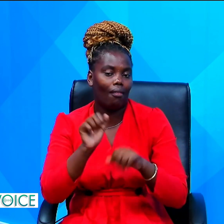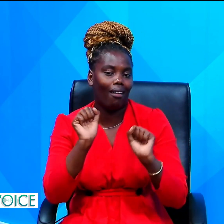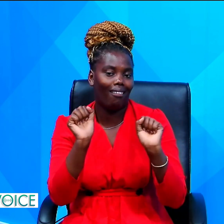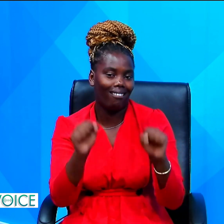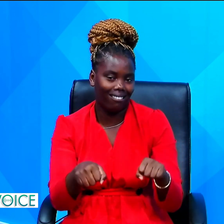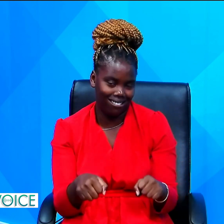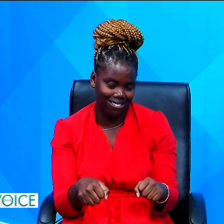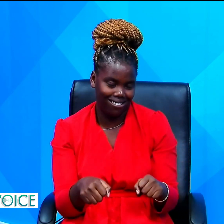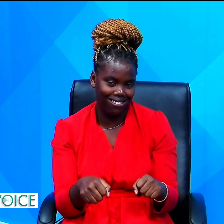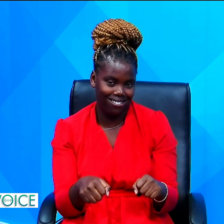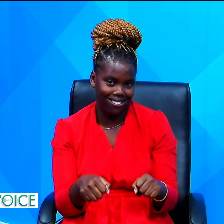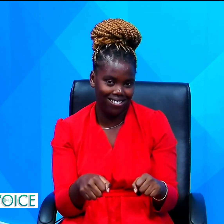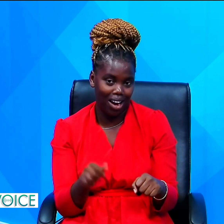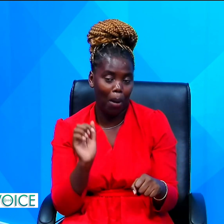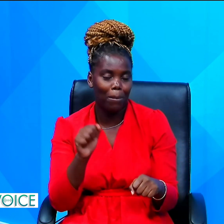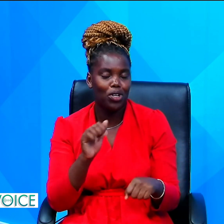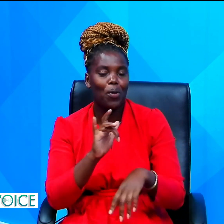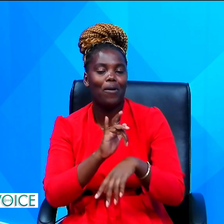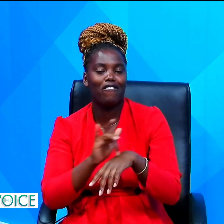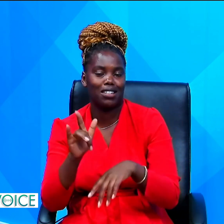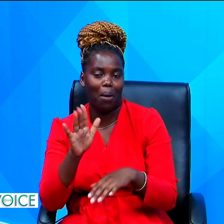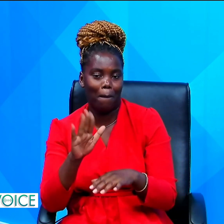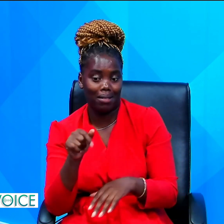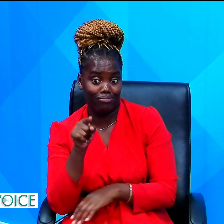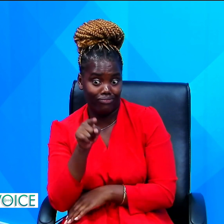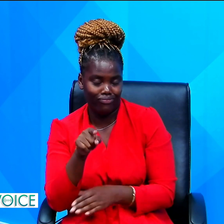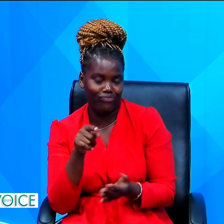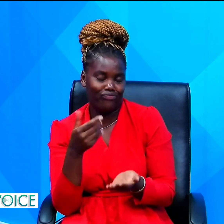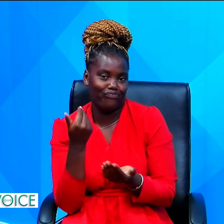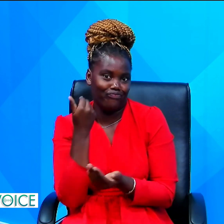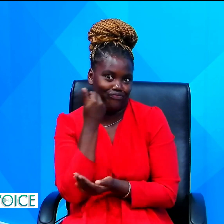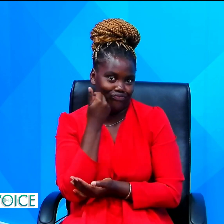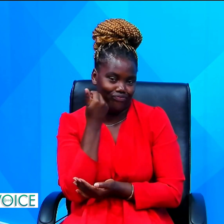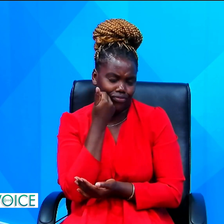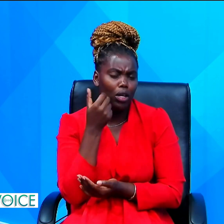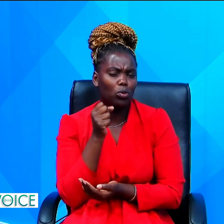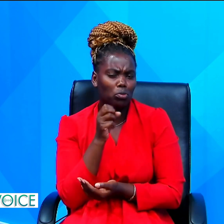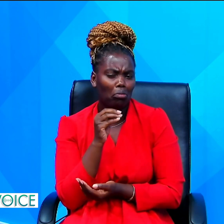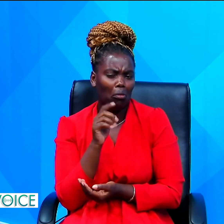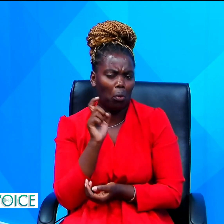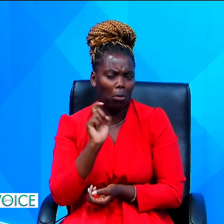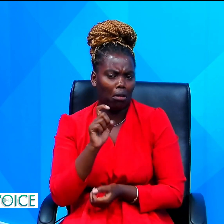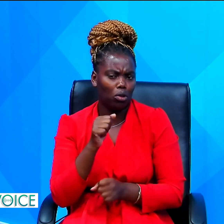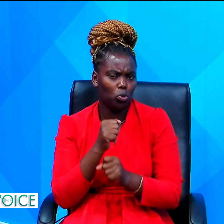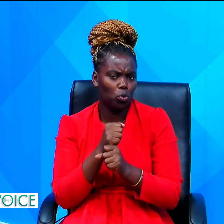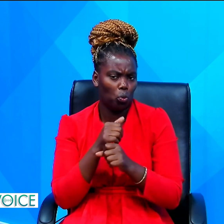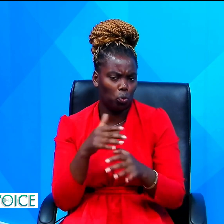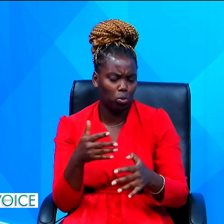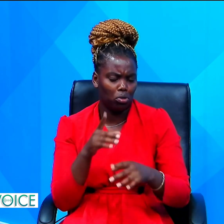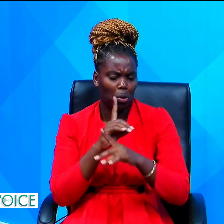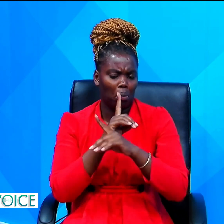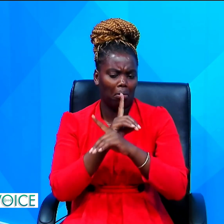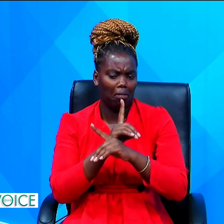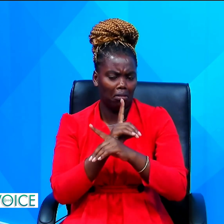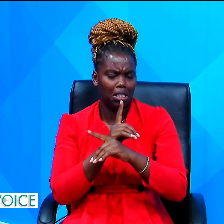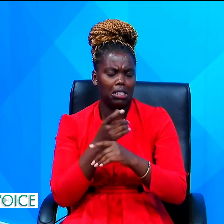get hepatitis, and you can get infected from this. So make sure you protect